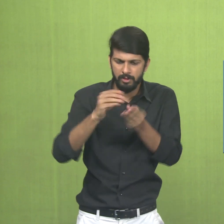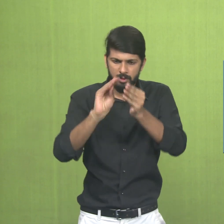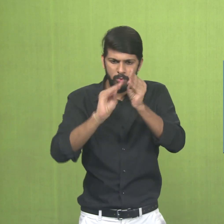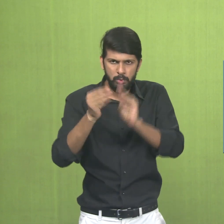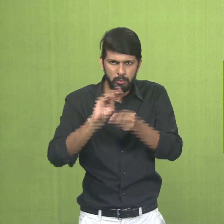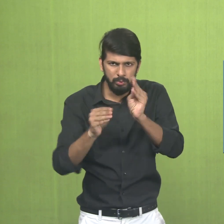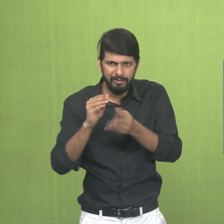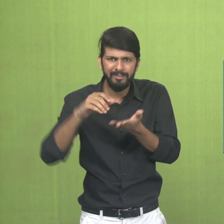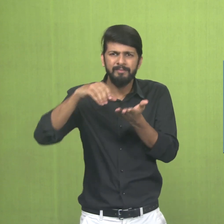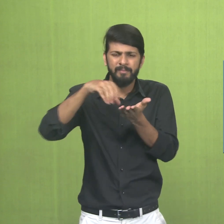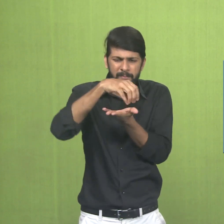Terracotta is